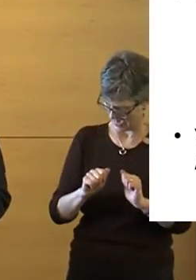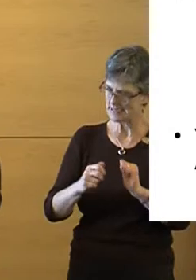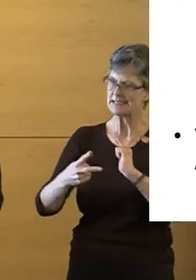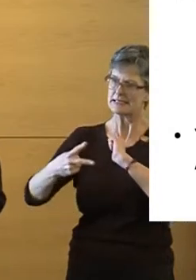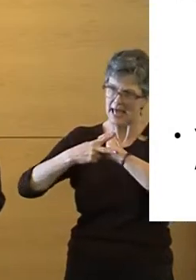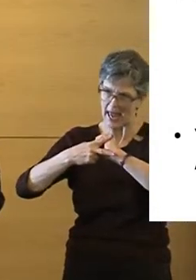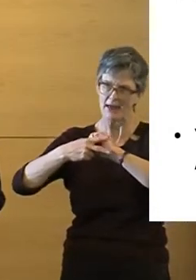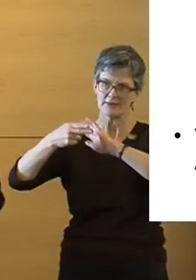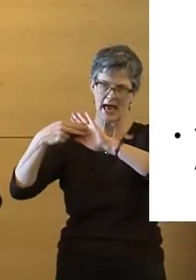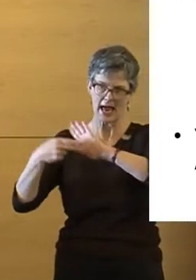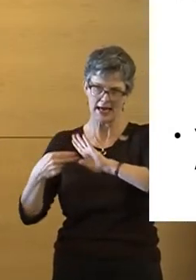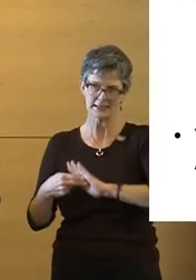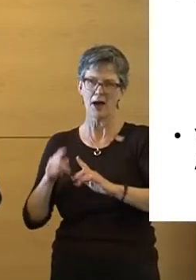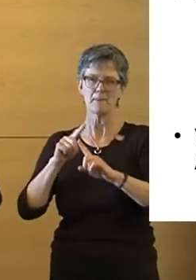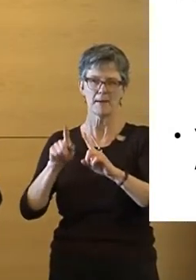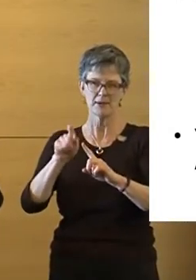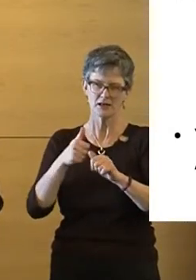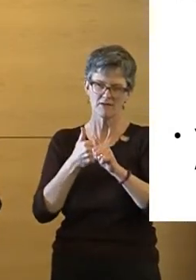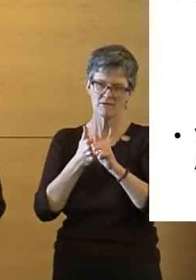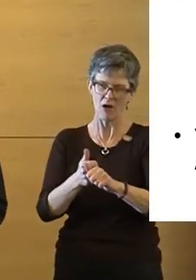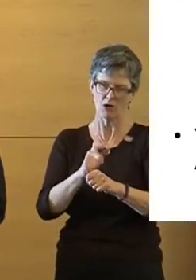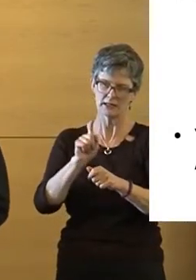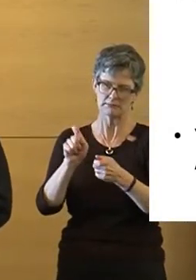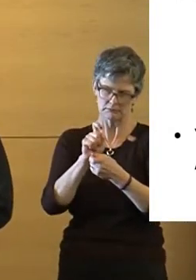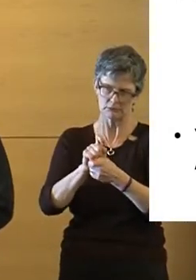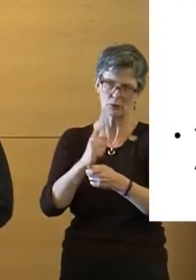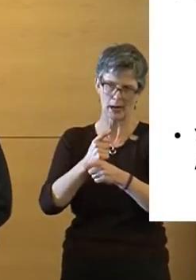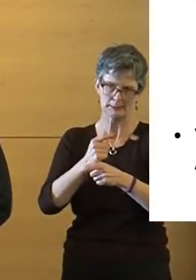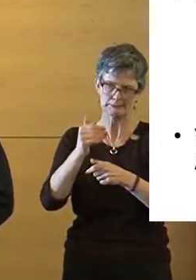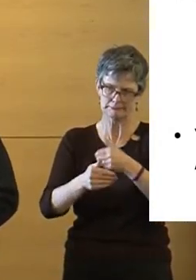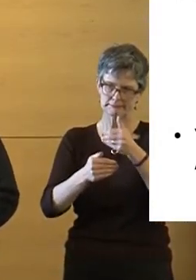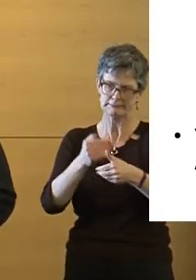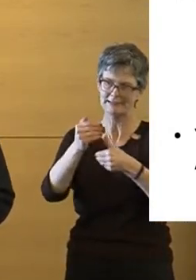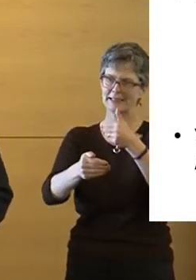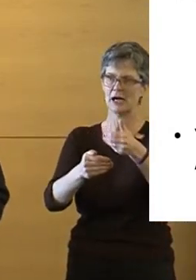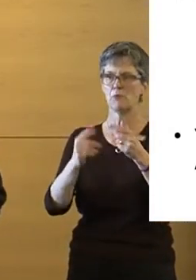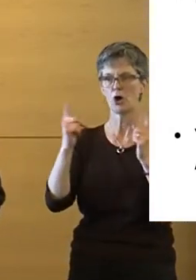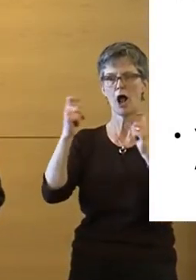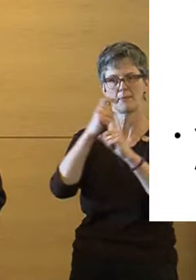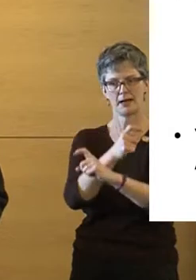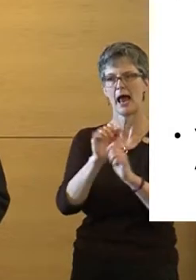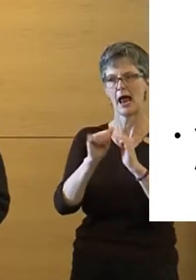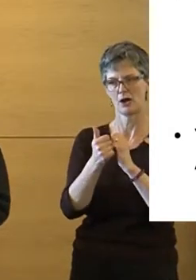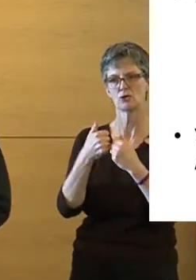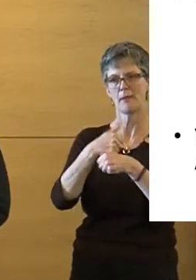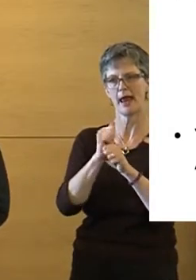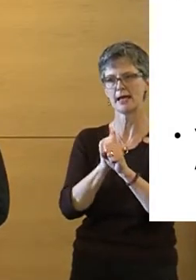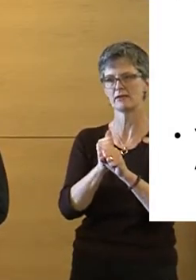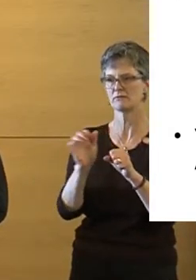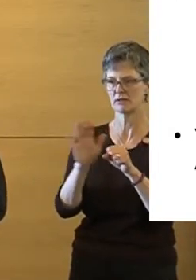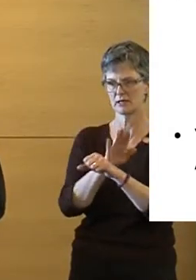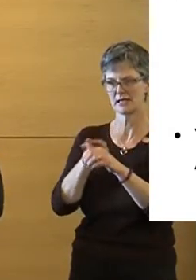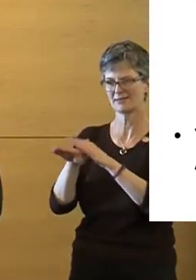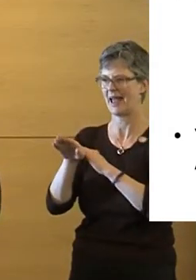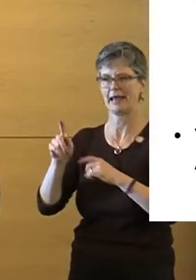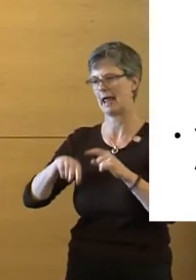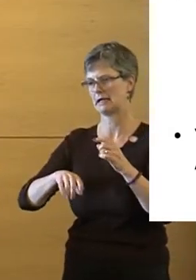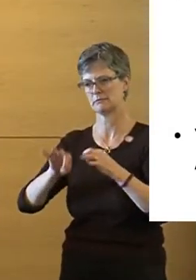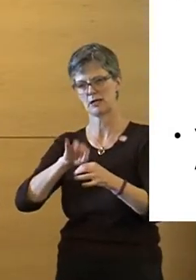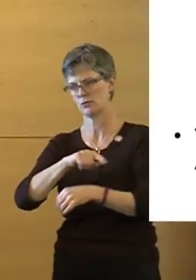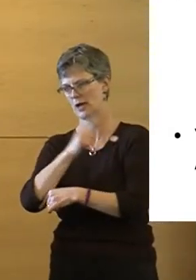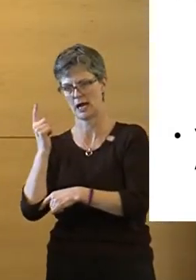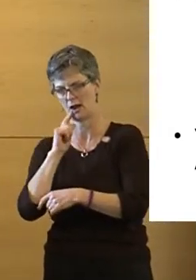PDF. Adobe InDesign does create tagged PDF, but it's complicated. There's